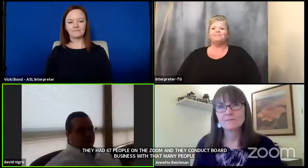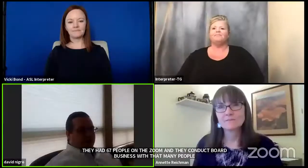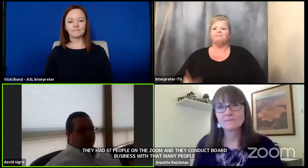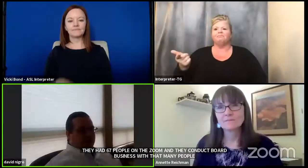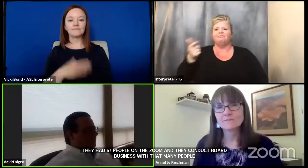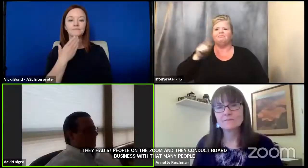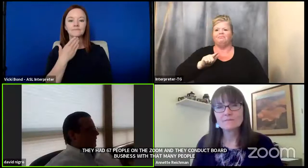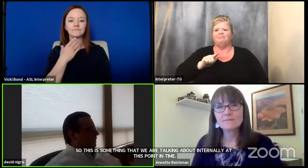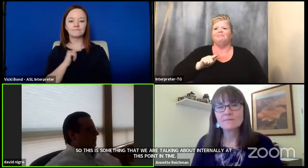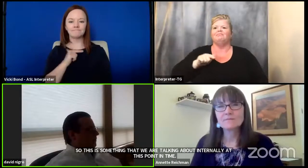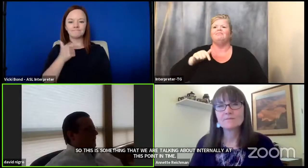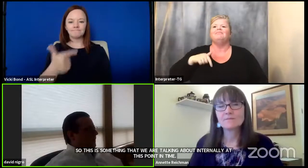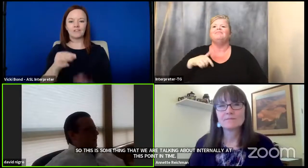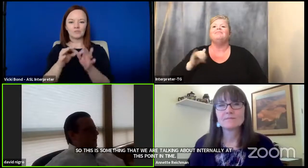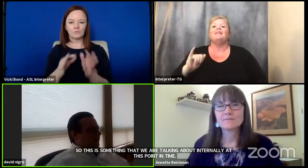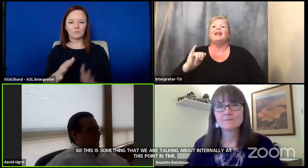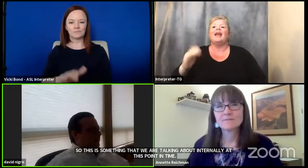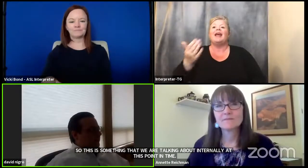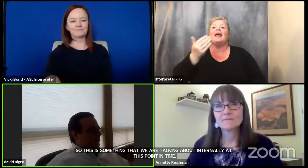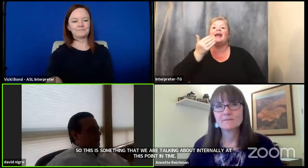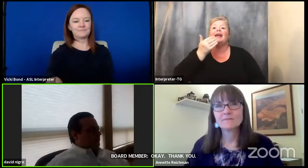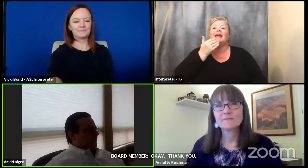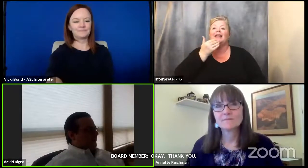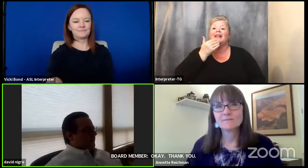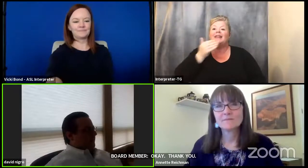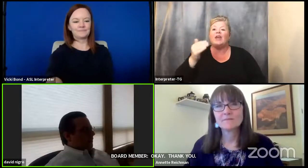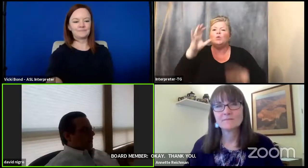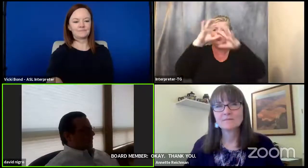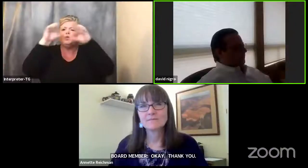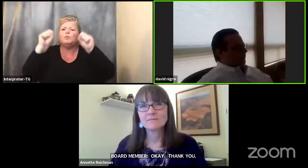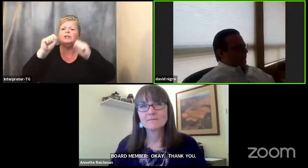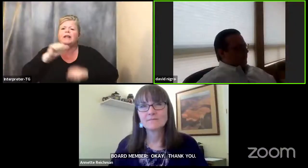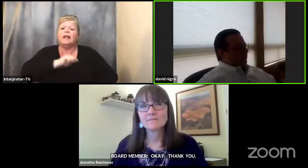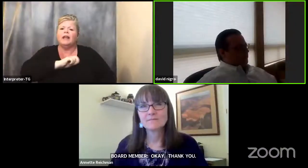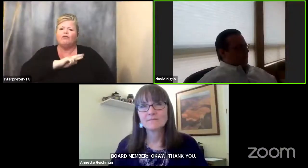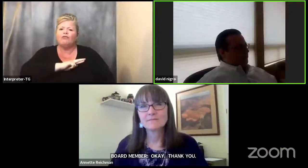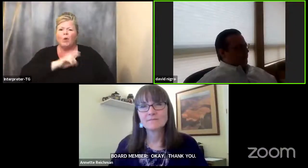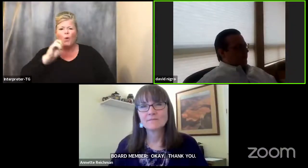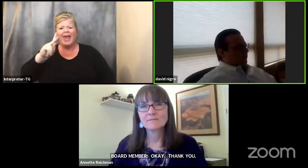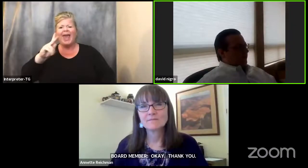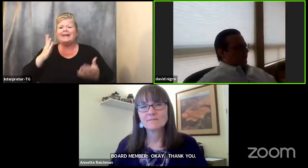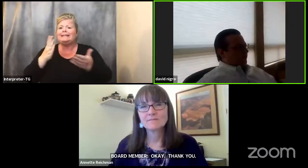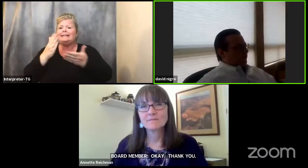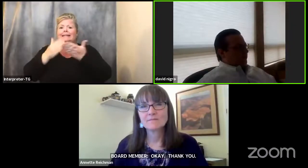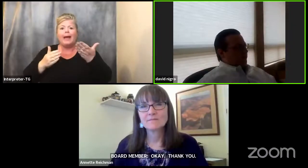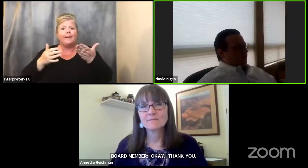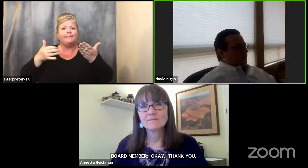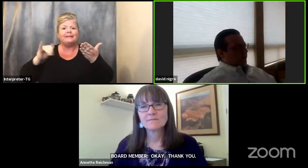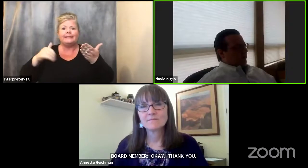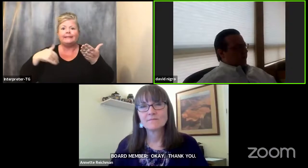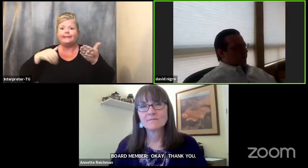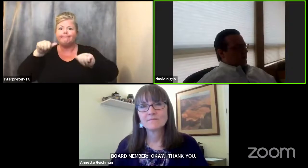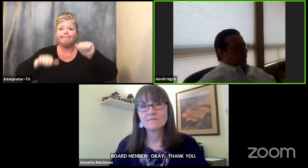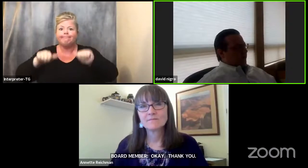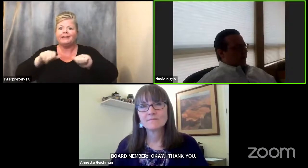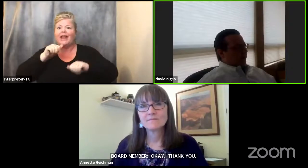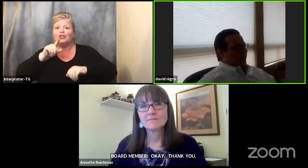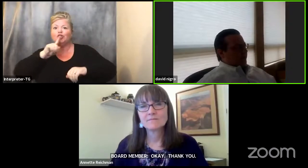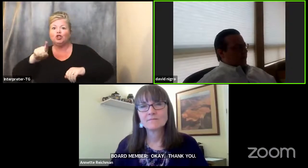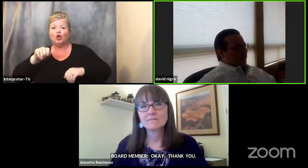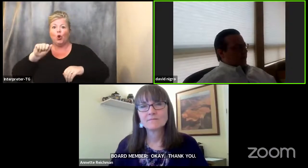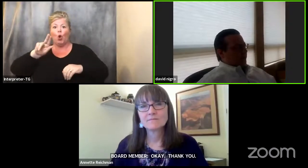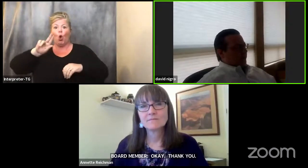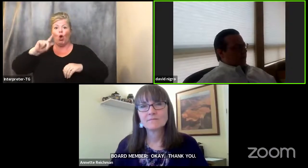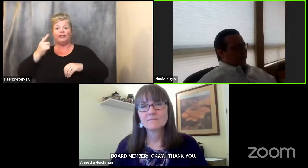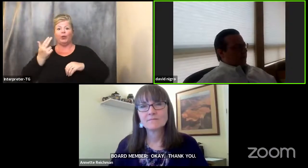Thank you. And Superintendent Reichman, I think for some of these, we're not sure, for the August 13th meeting, for example, I